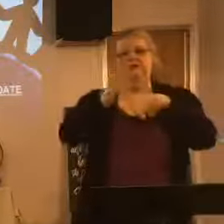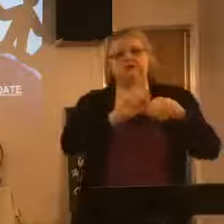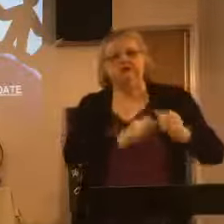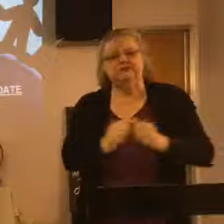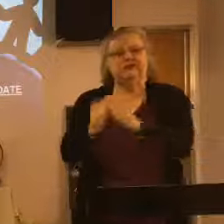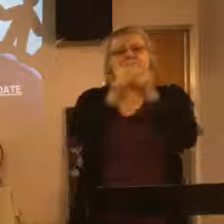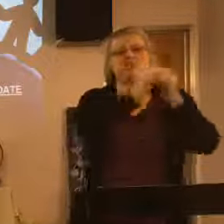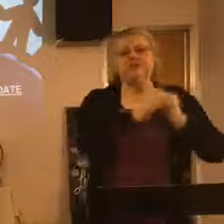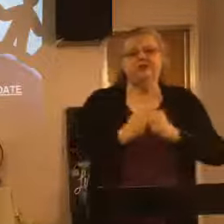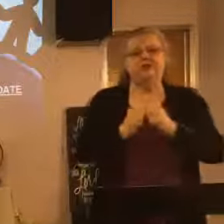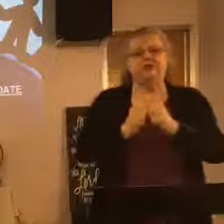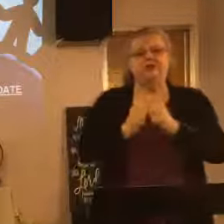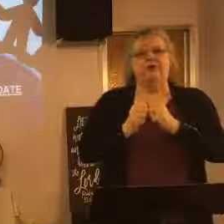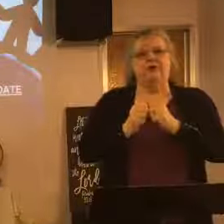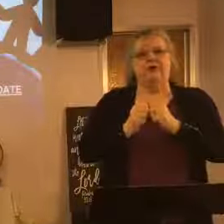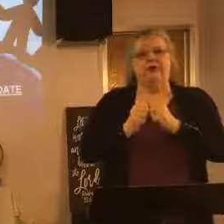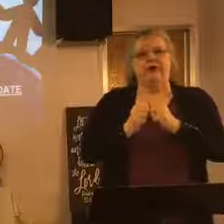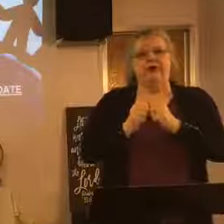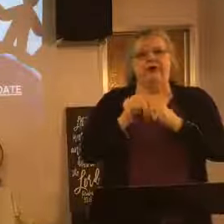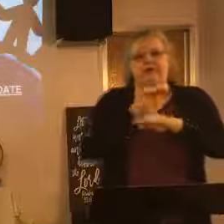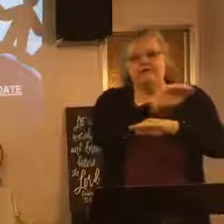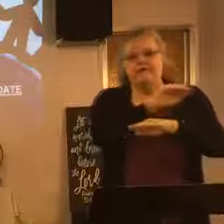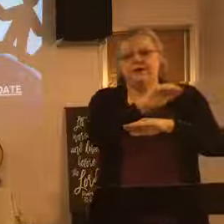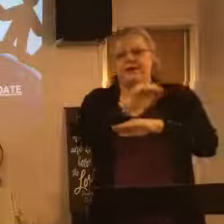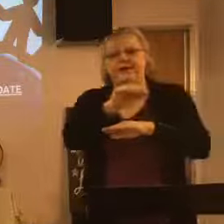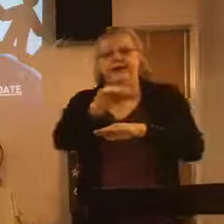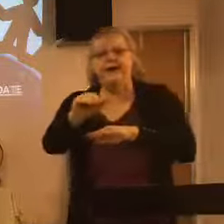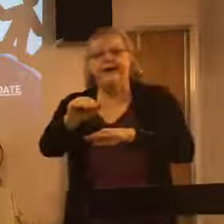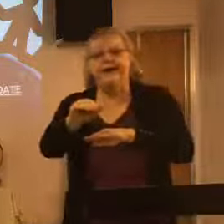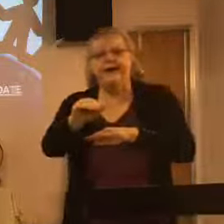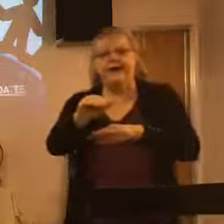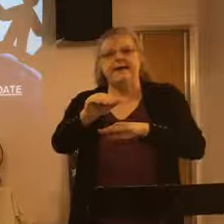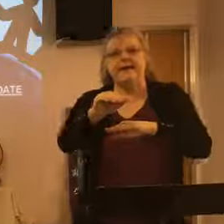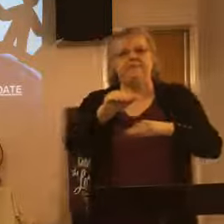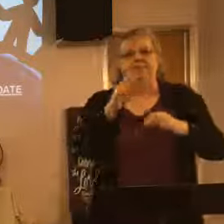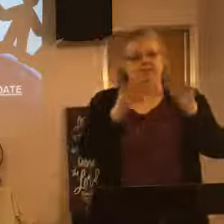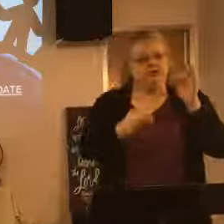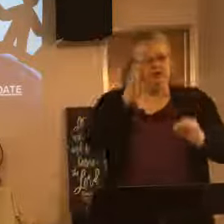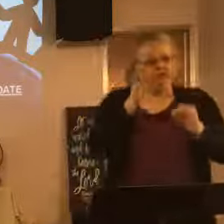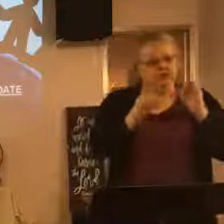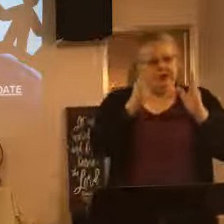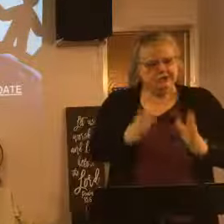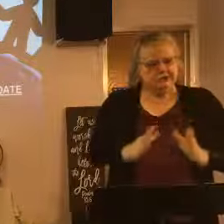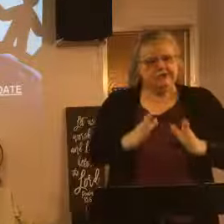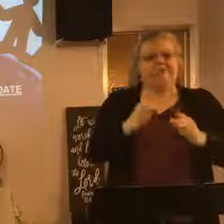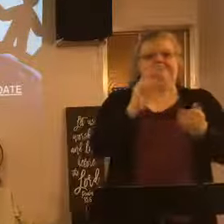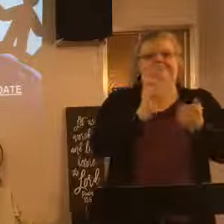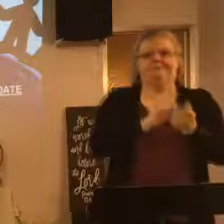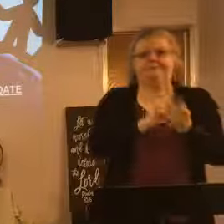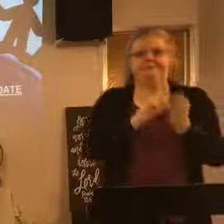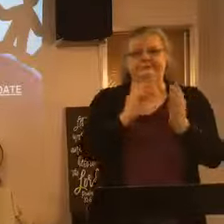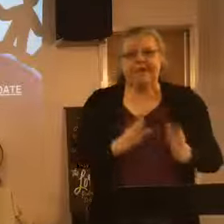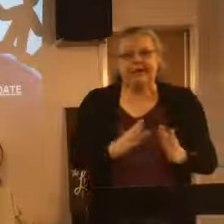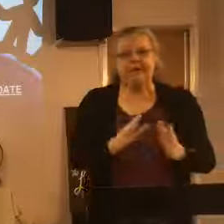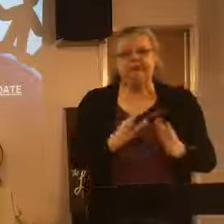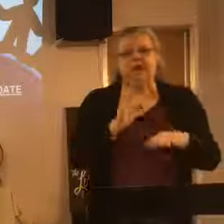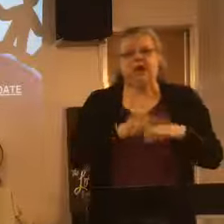together and broadcast nightly. Judges, doctors, leaders are on their